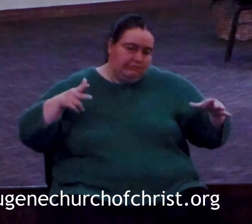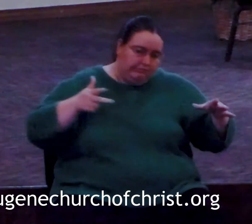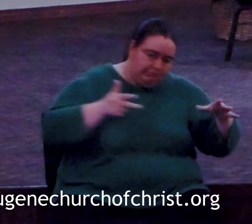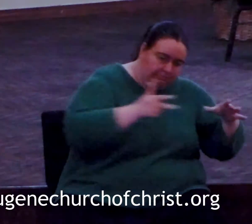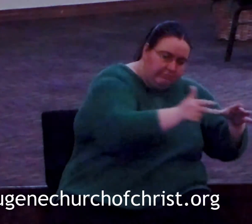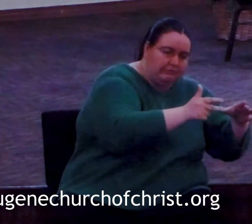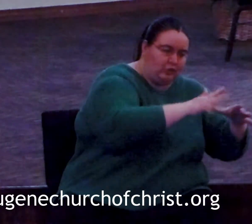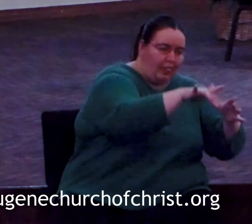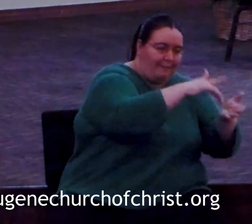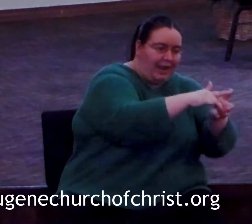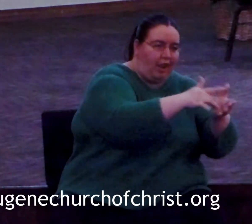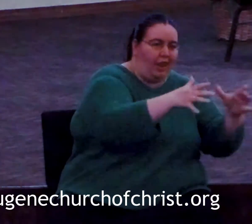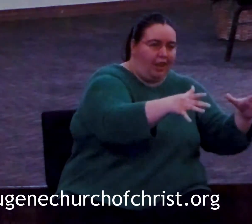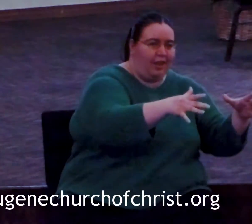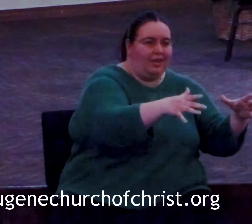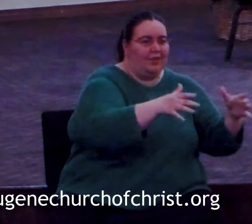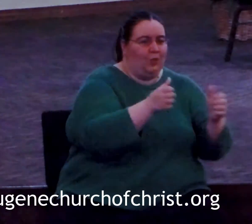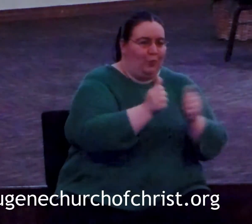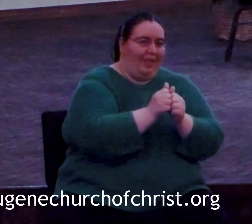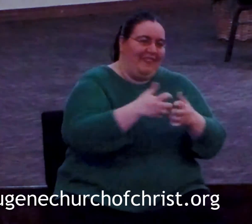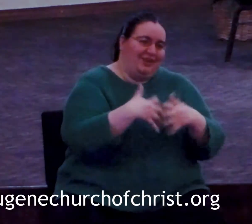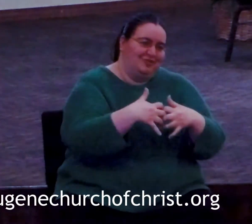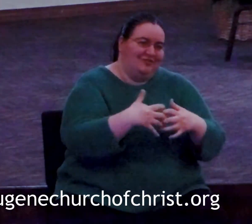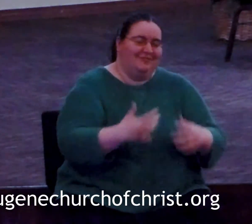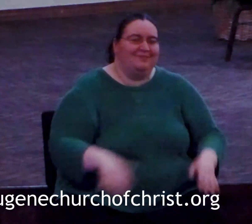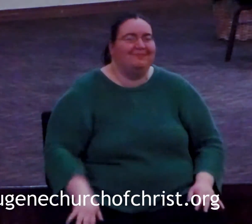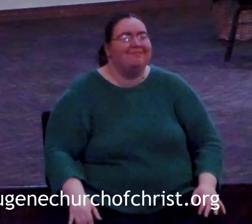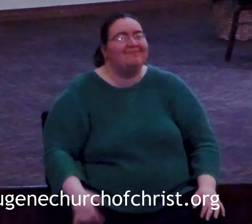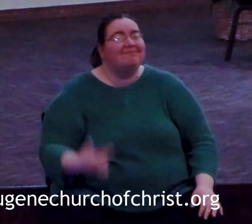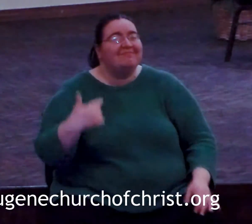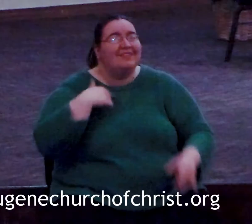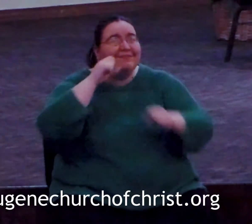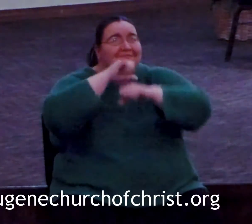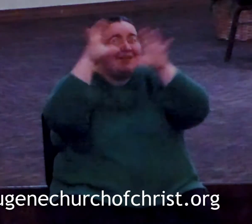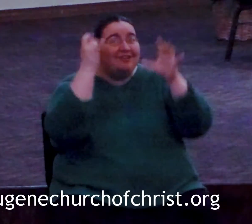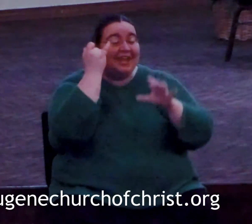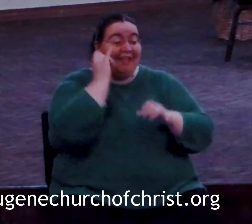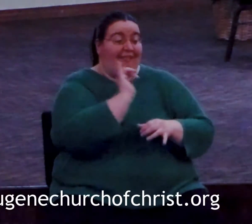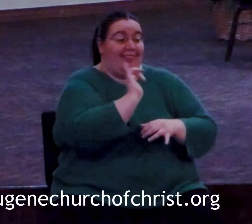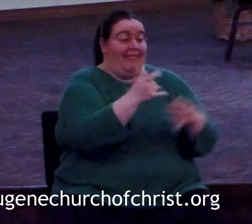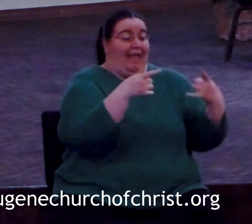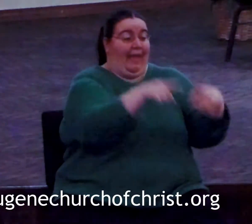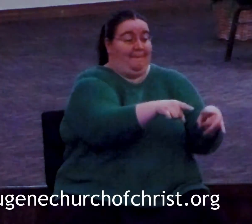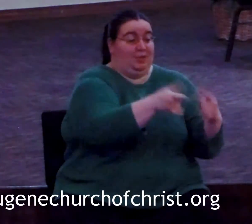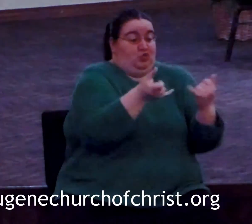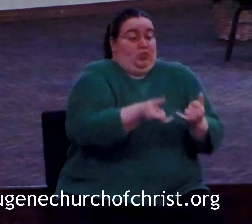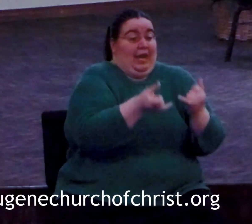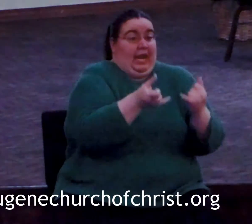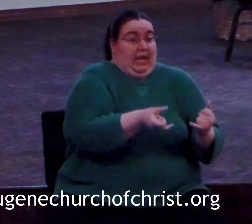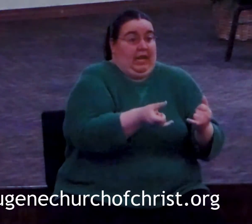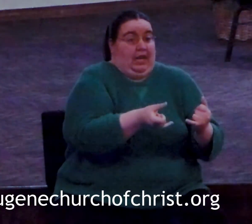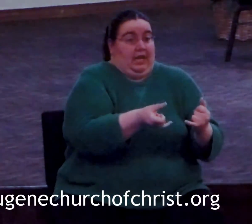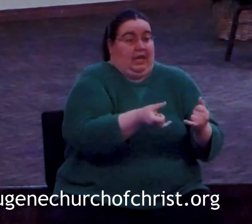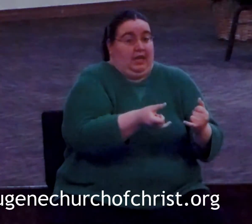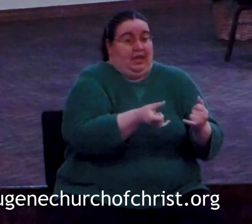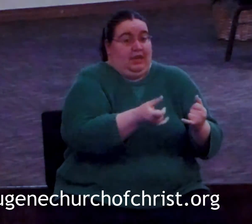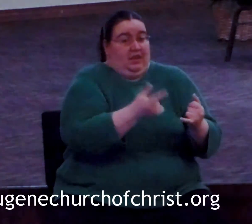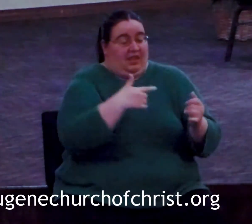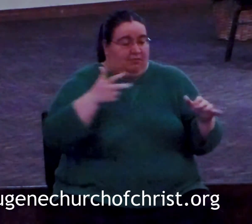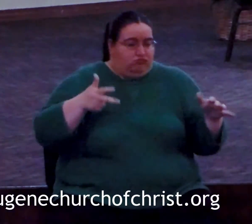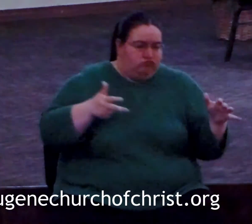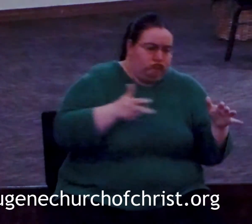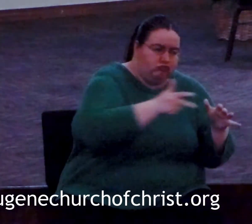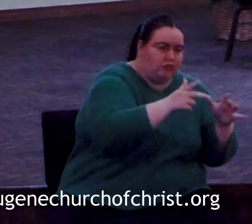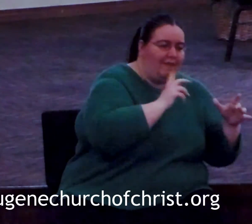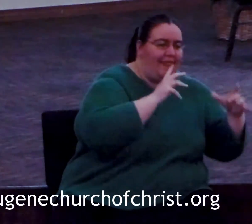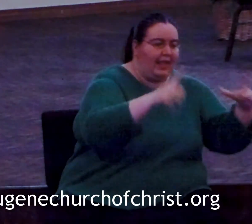that. I would imagine there would be a lot of people today, if this same scenario unfolded and they're out on the lake, that would look for a lot of